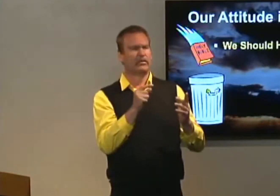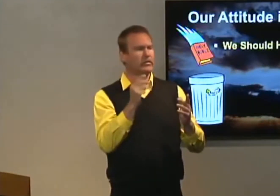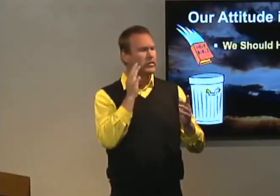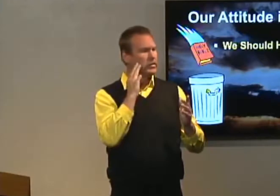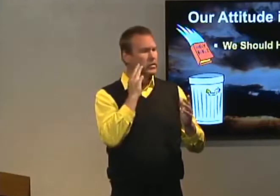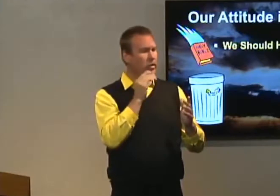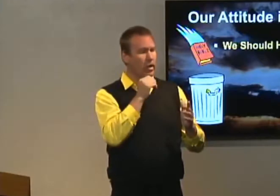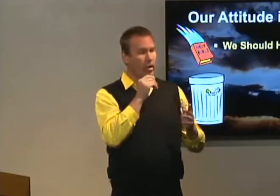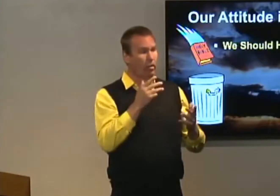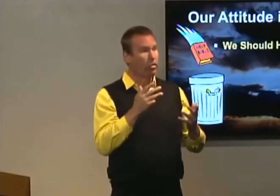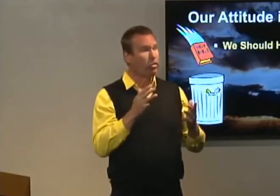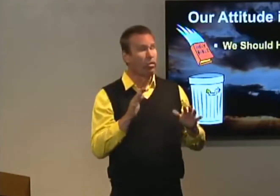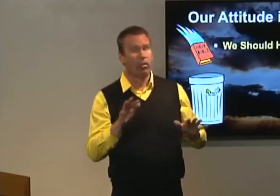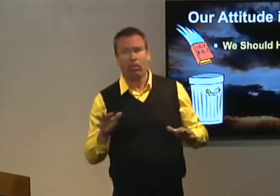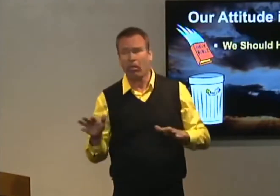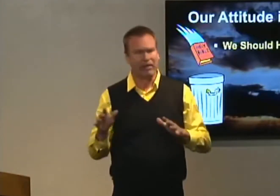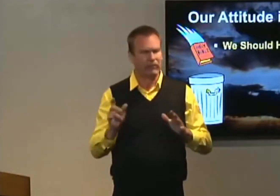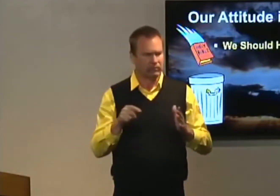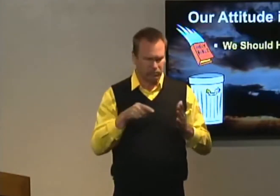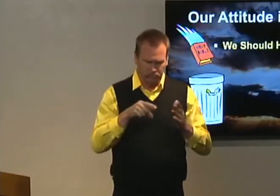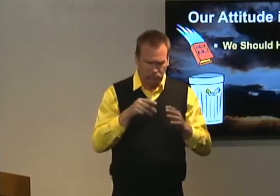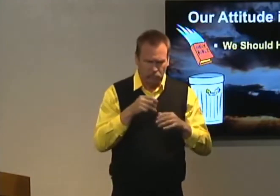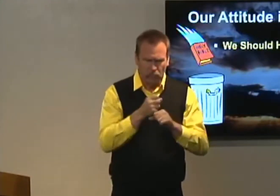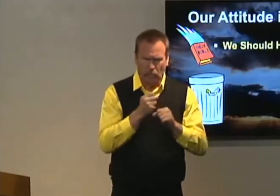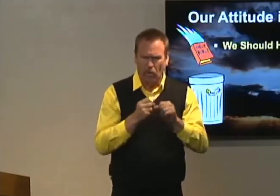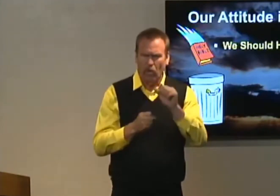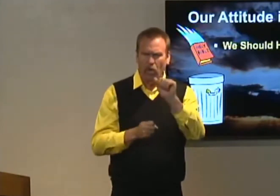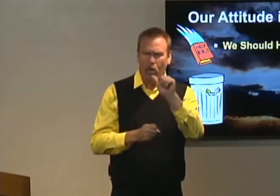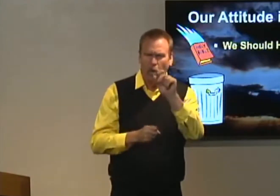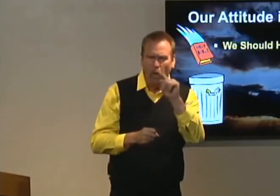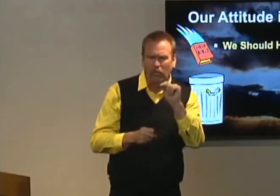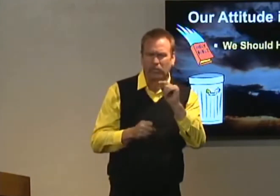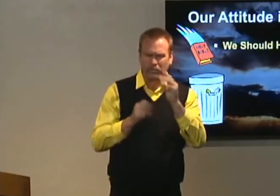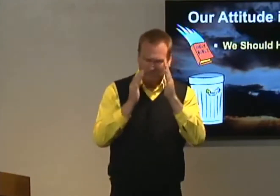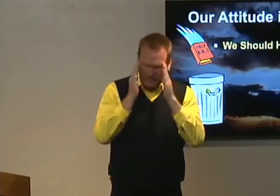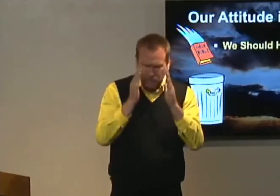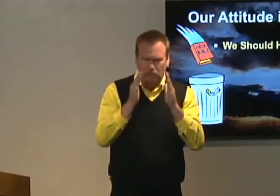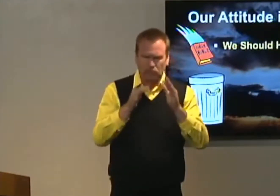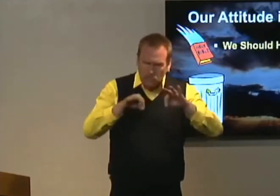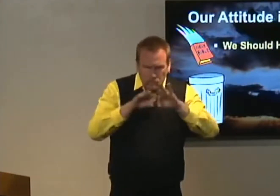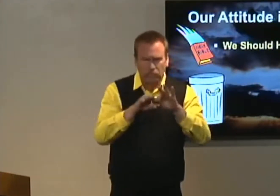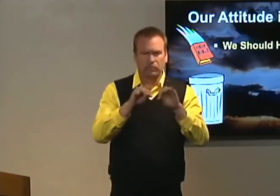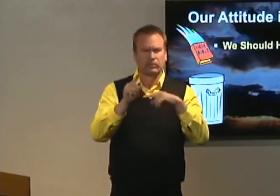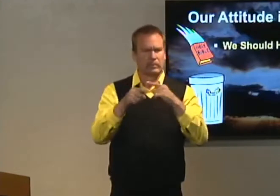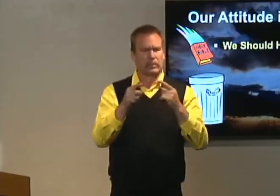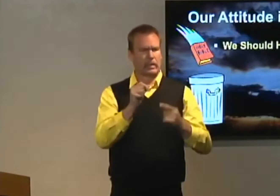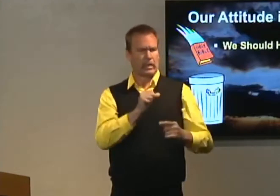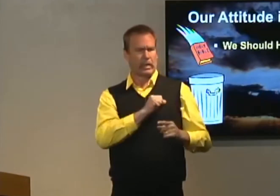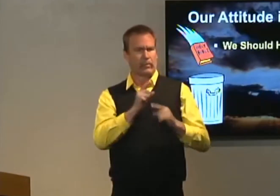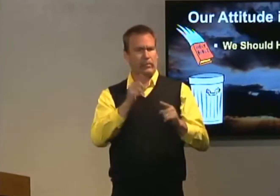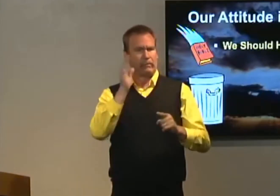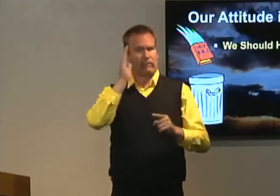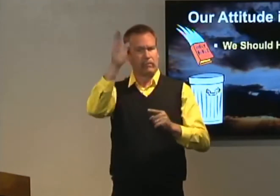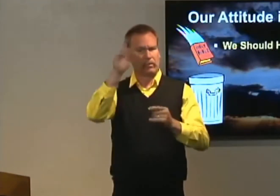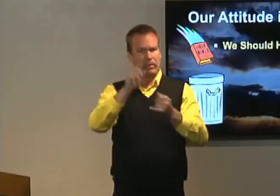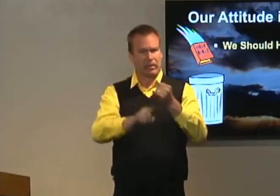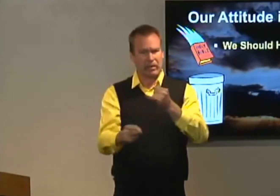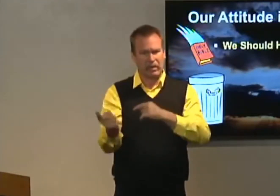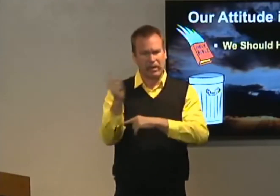a pay attention attitude, meaning not just be distracted by everything, but we should keep our eyes open. We should be